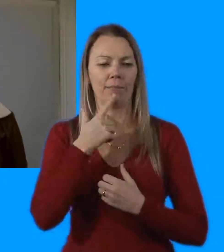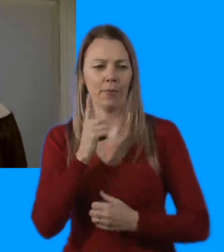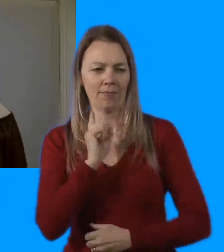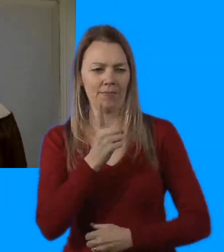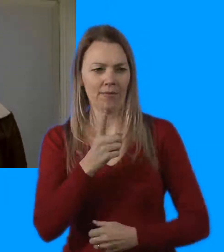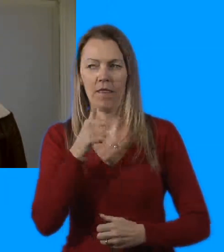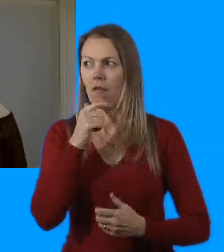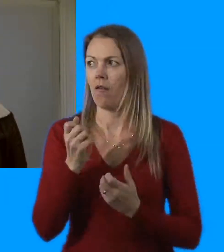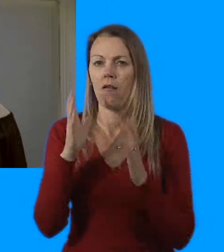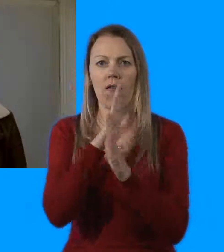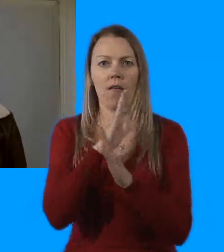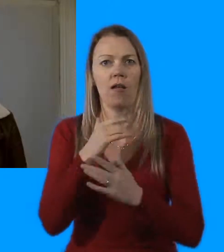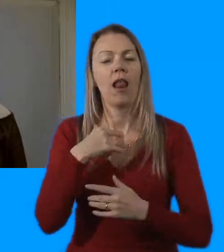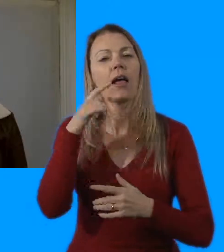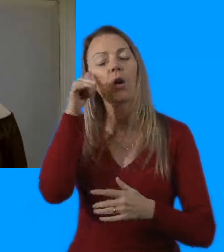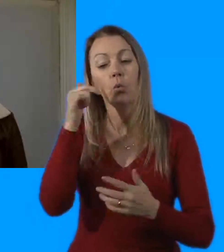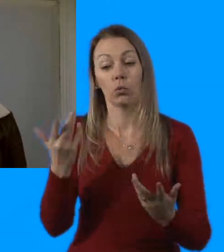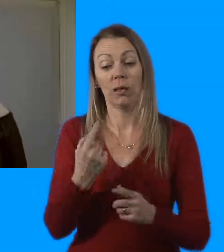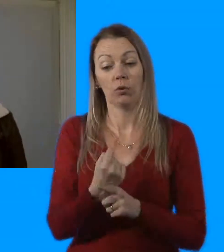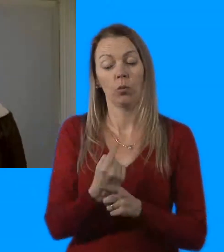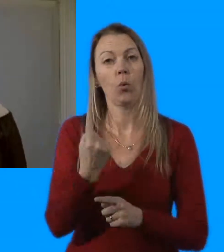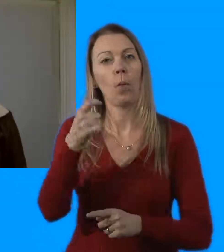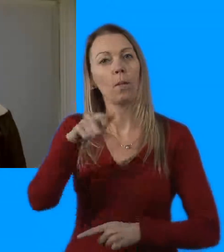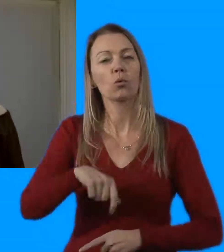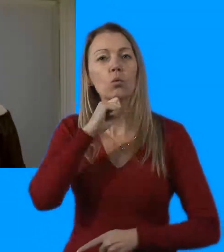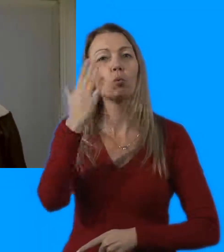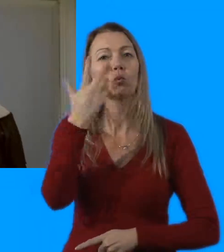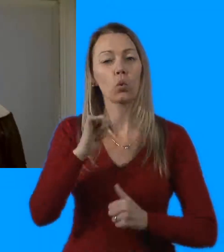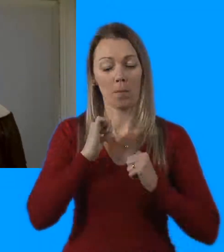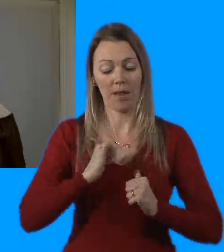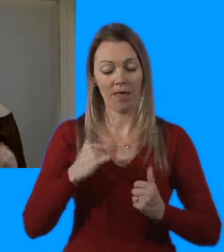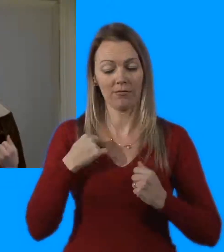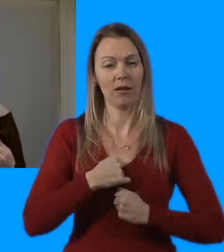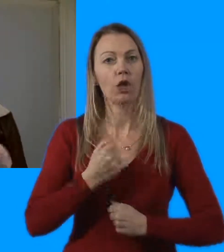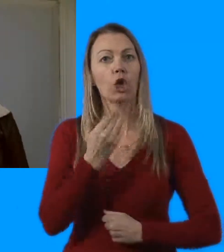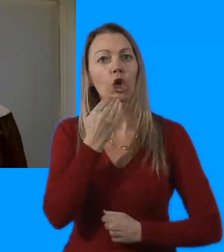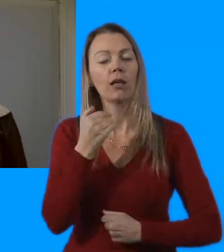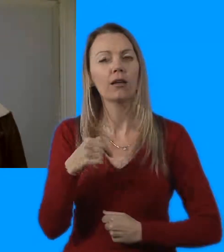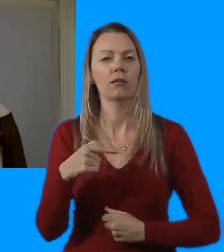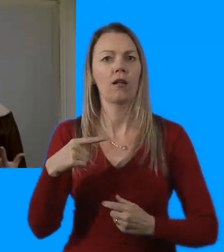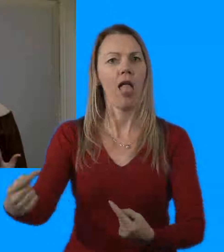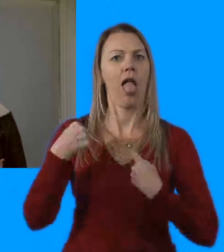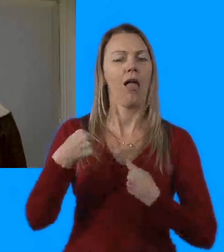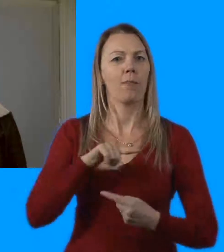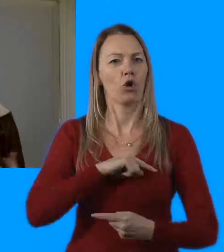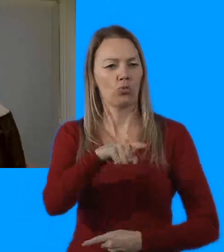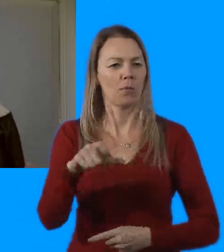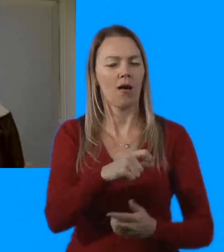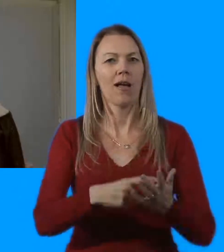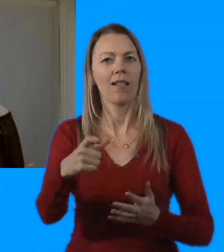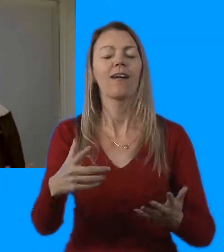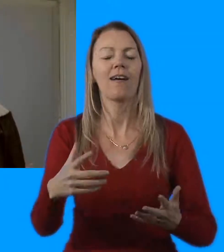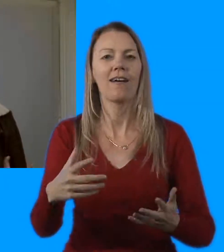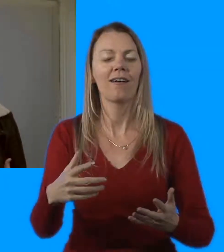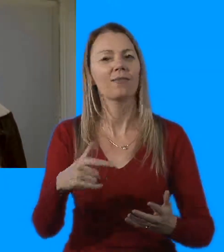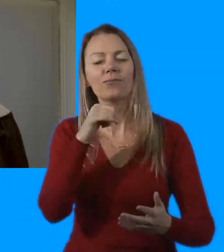in particular colours, and they're not worried about doing things like that. Like we were talking about it today, just somebody with a green blazer and they're getting attacked in the street